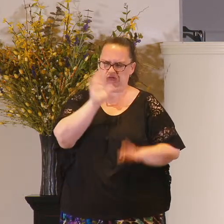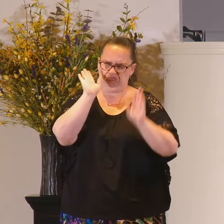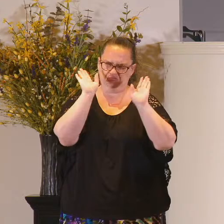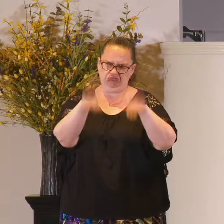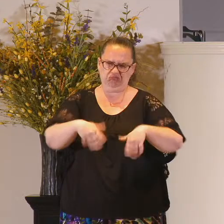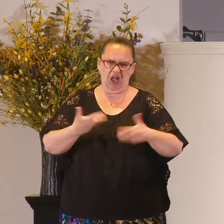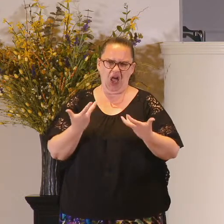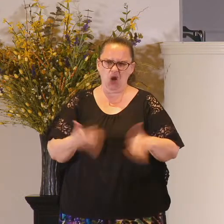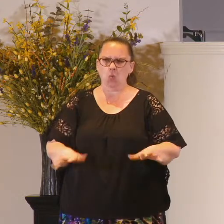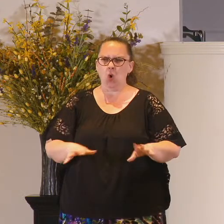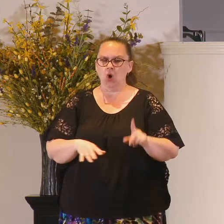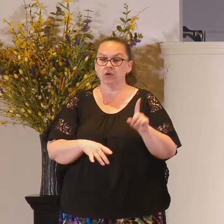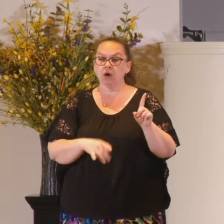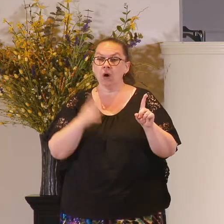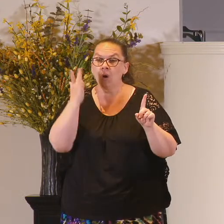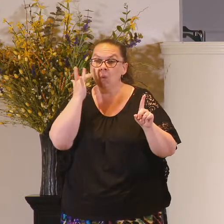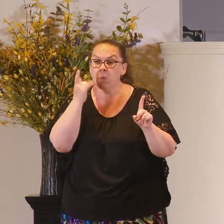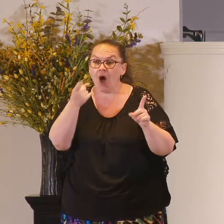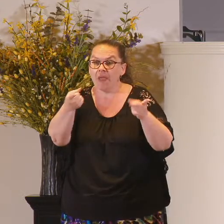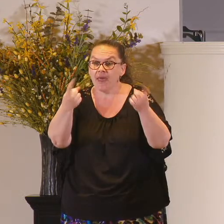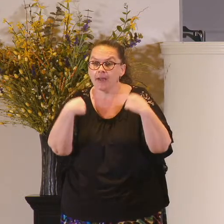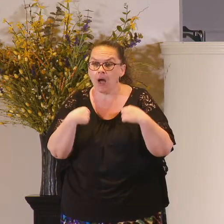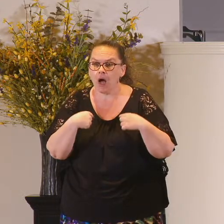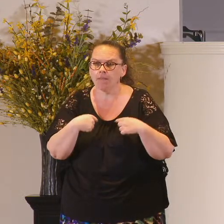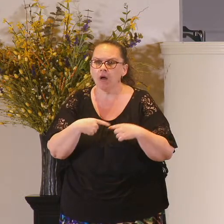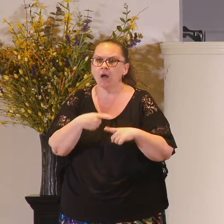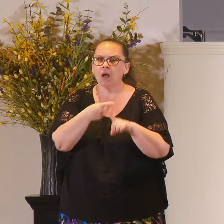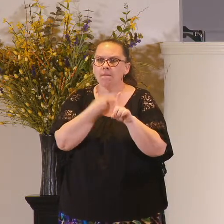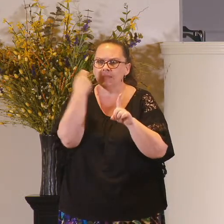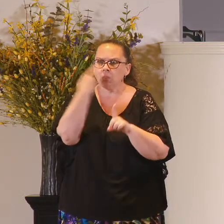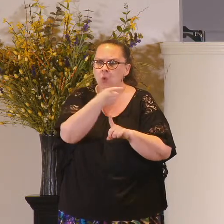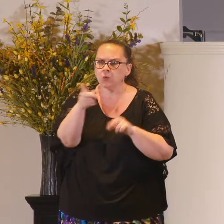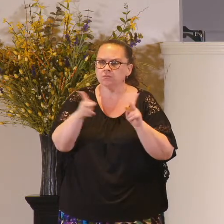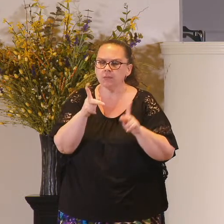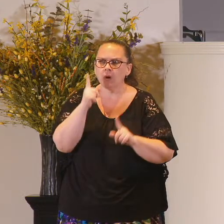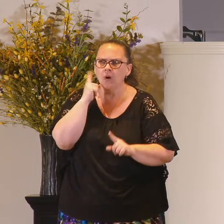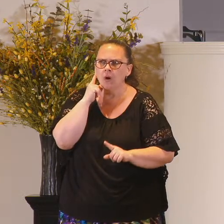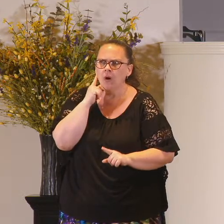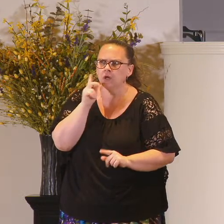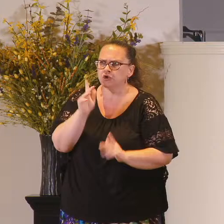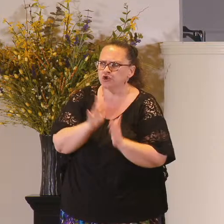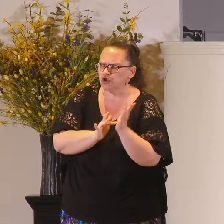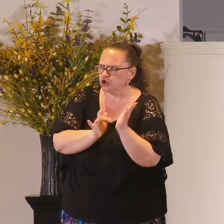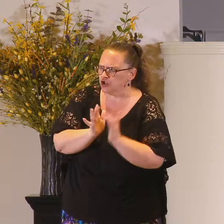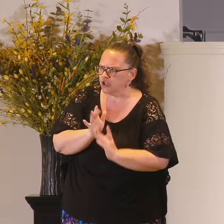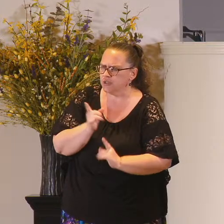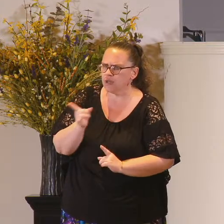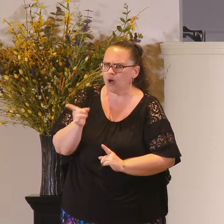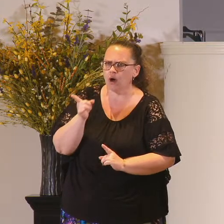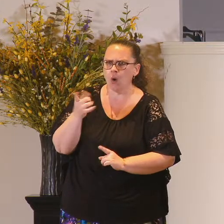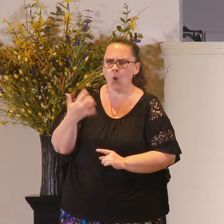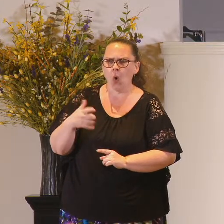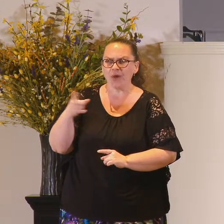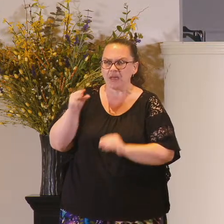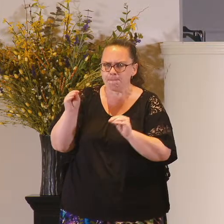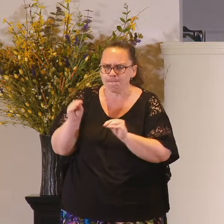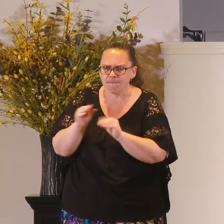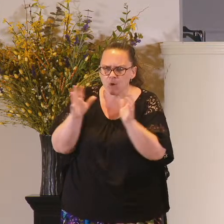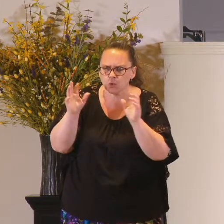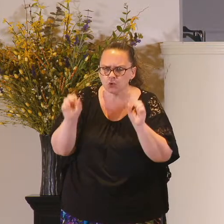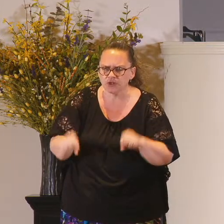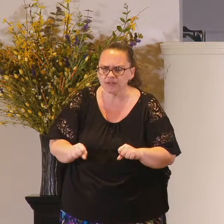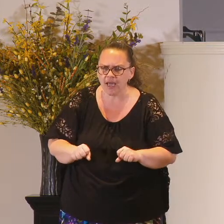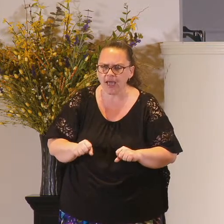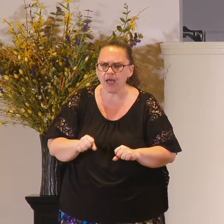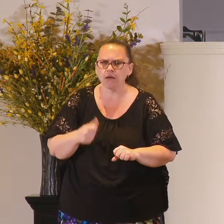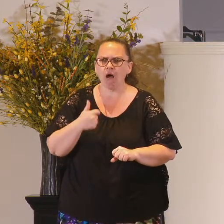They're responding because they've heard about Jesus. They've heard of his miracles. And they have come